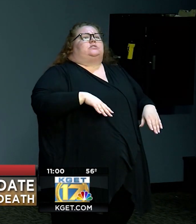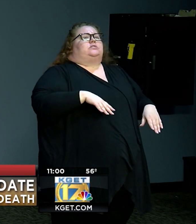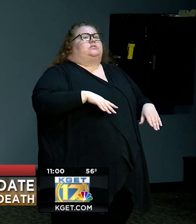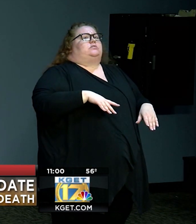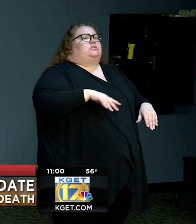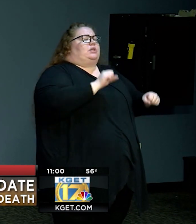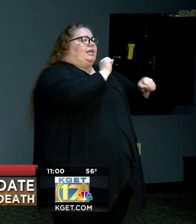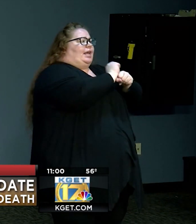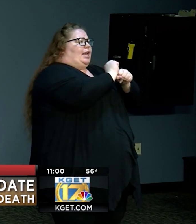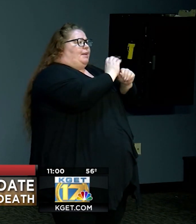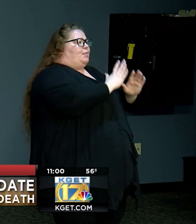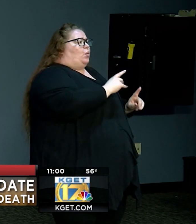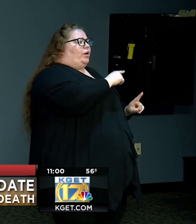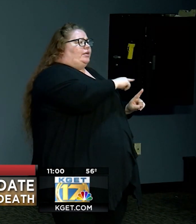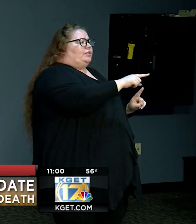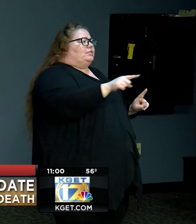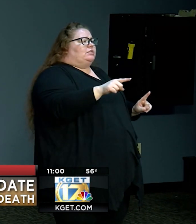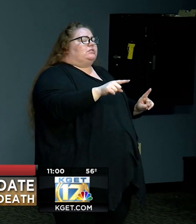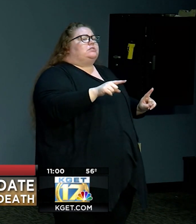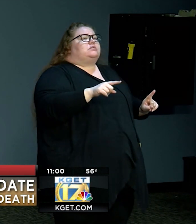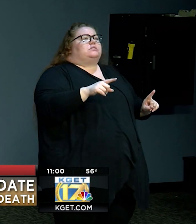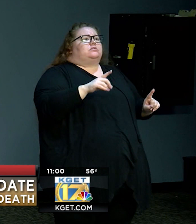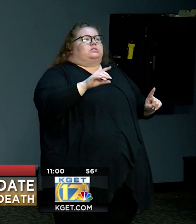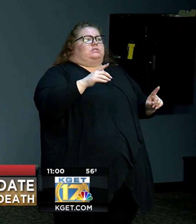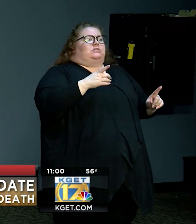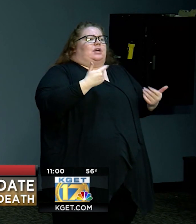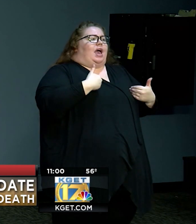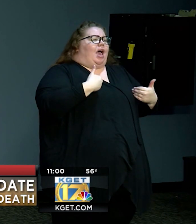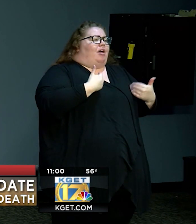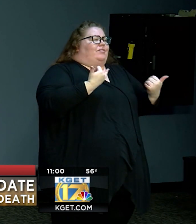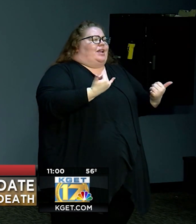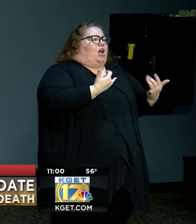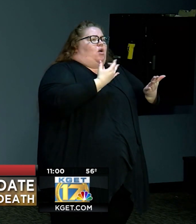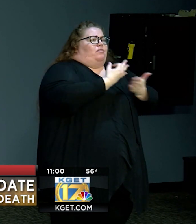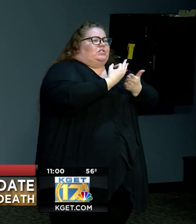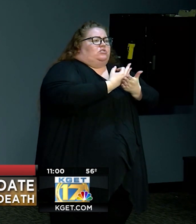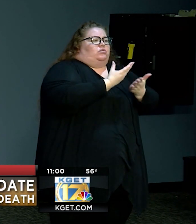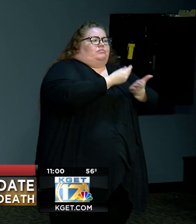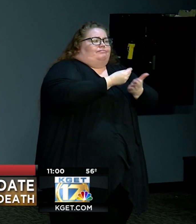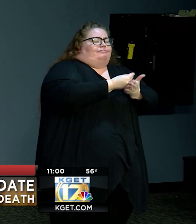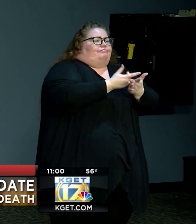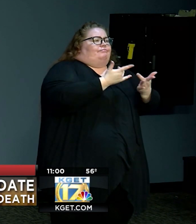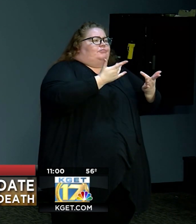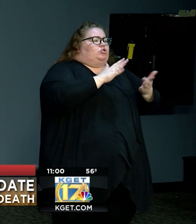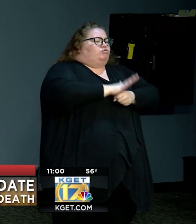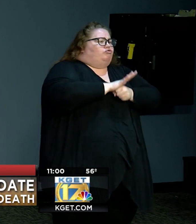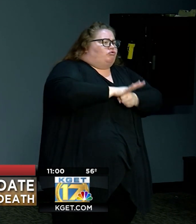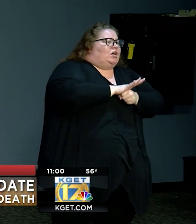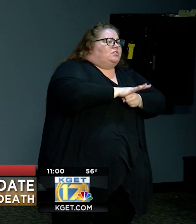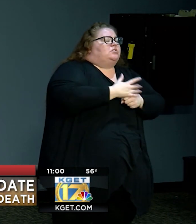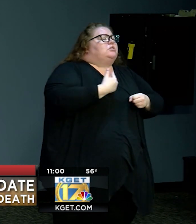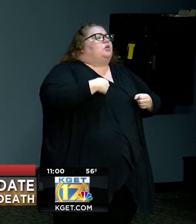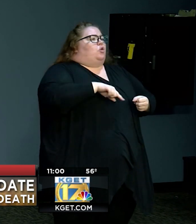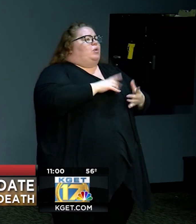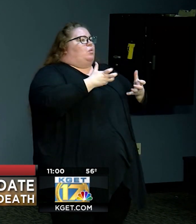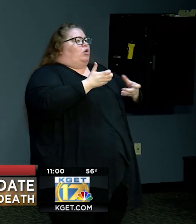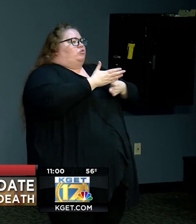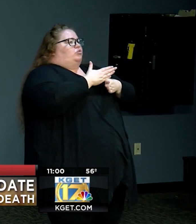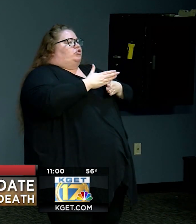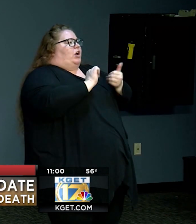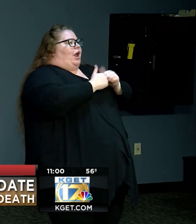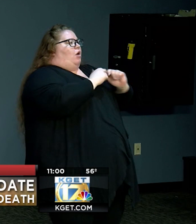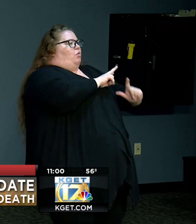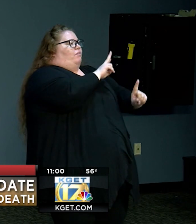employers that may have experienced fiscal distress, so that they can share those resources with their employees to go and file